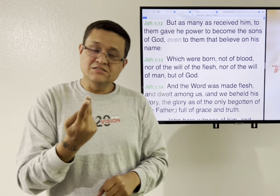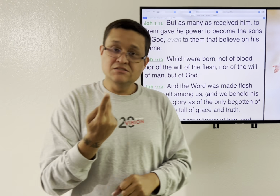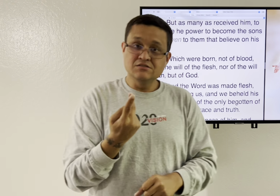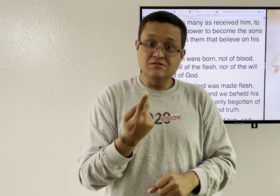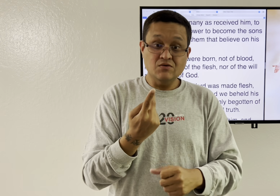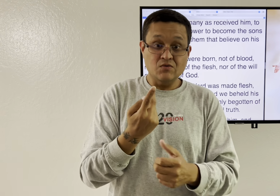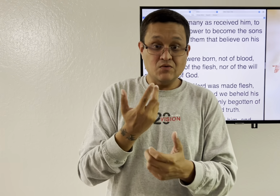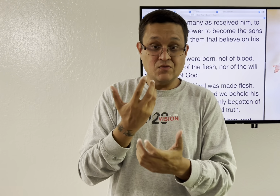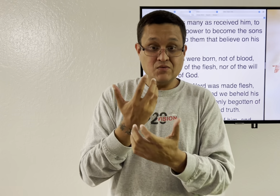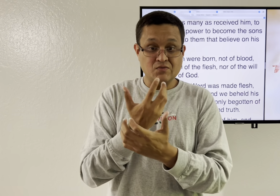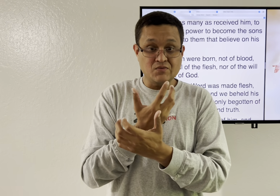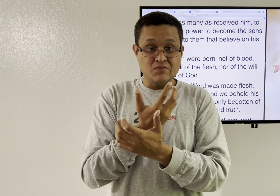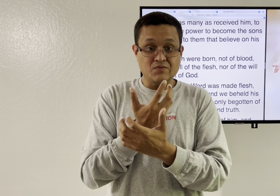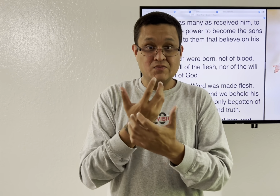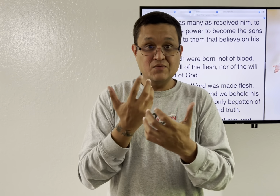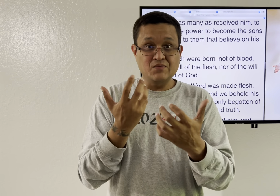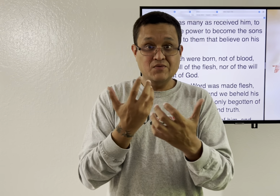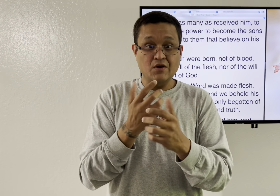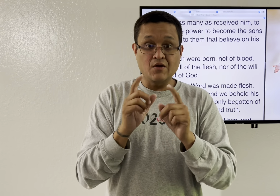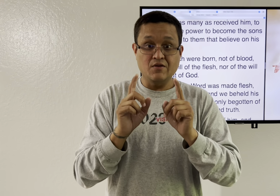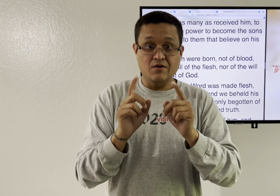He wanted to save us.